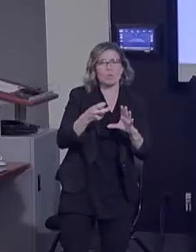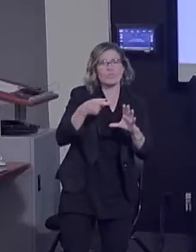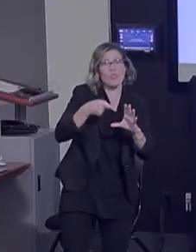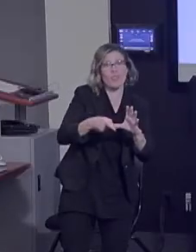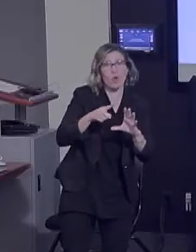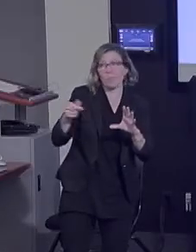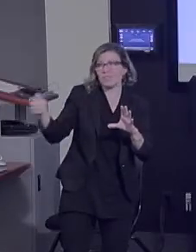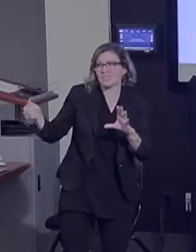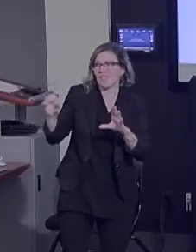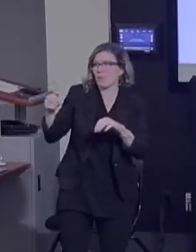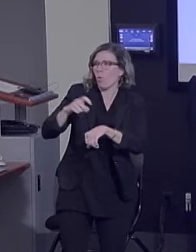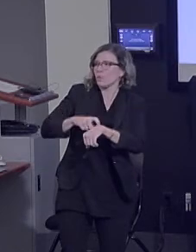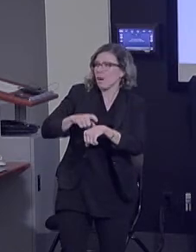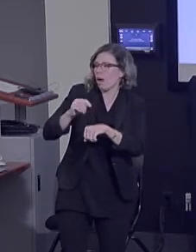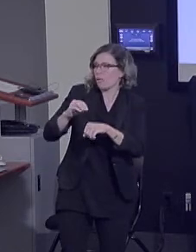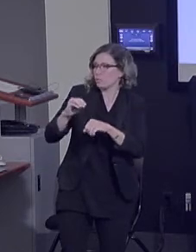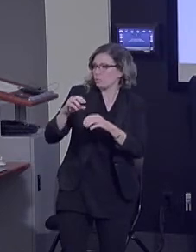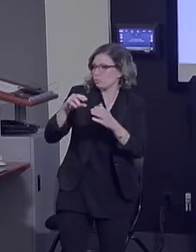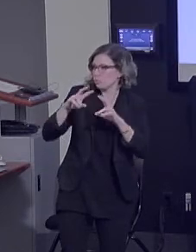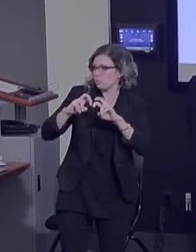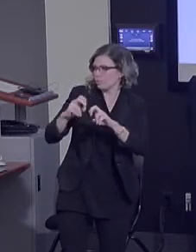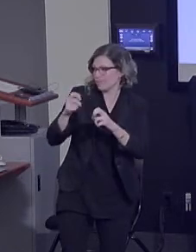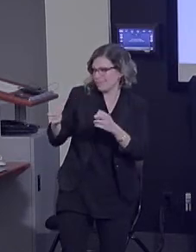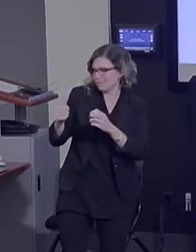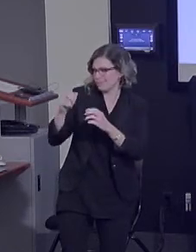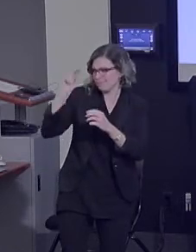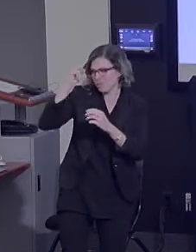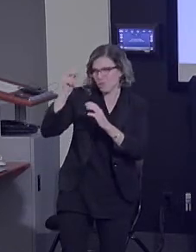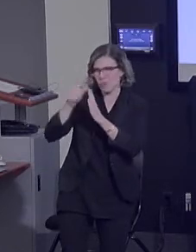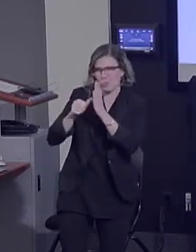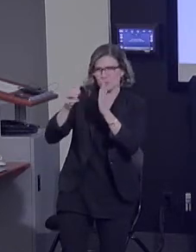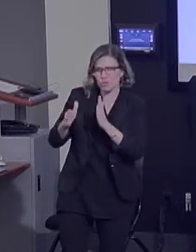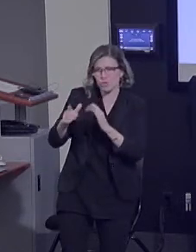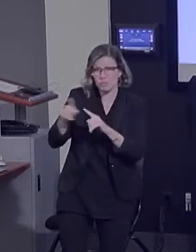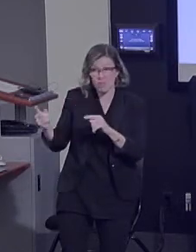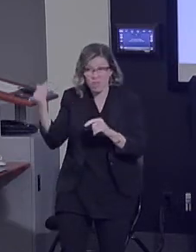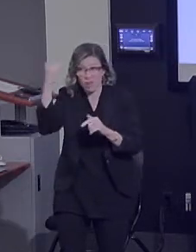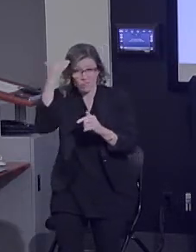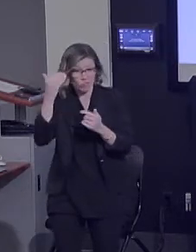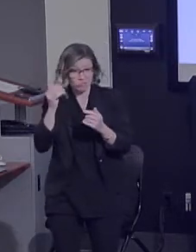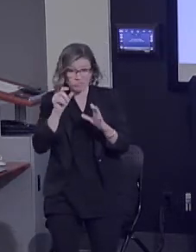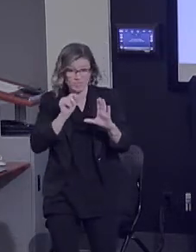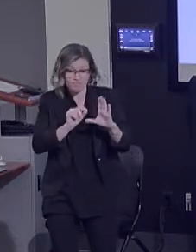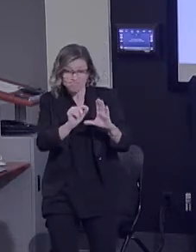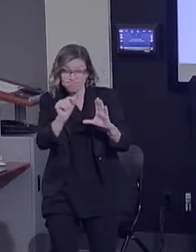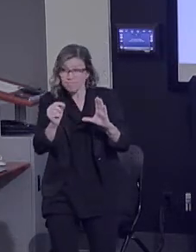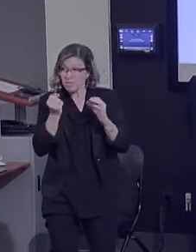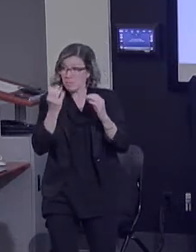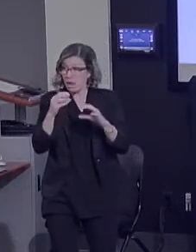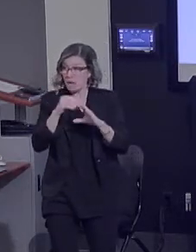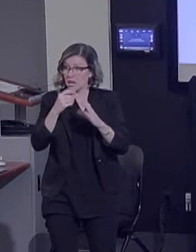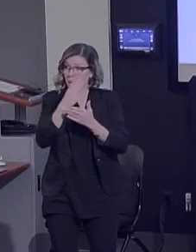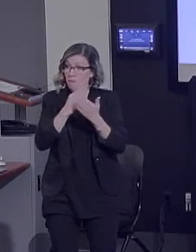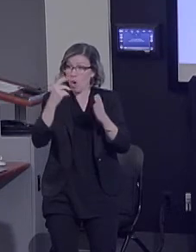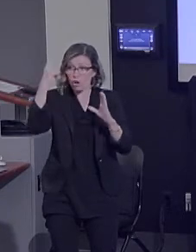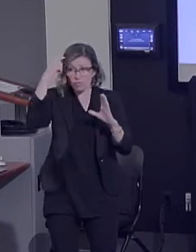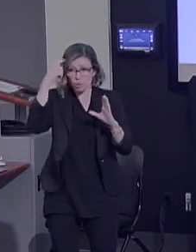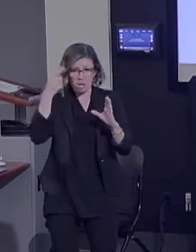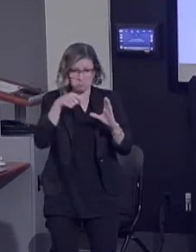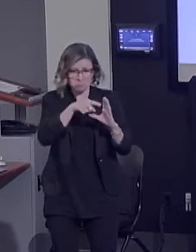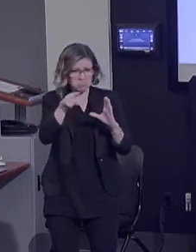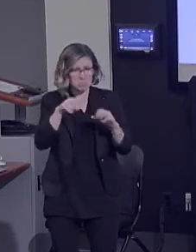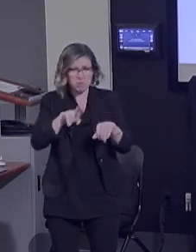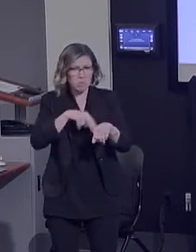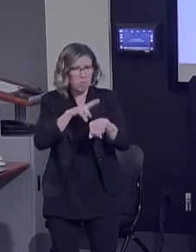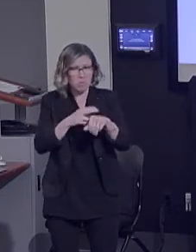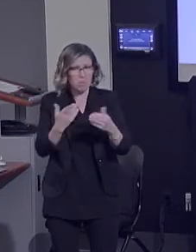busy to do neurosurgery. But many of these electrodes are in part of the brain which is completely normal. So one